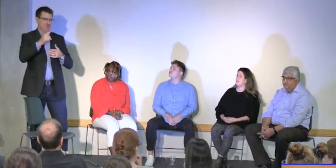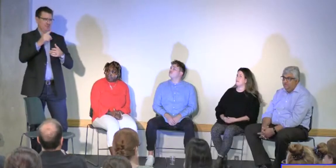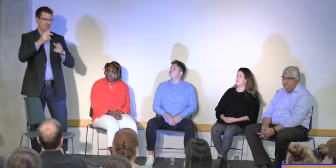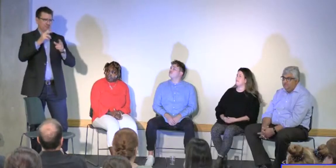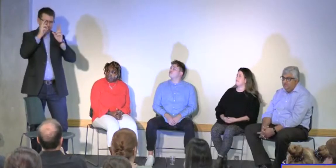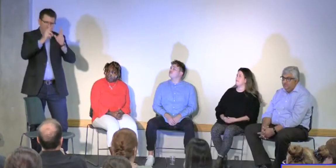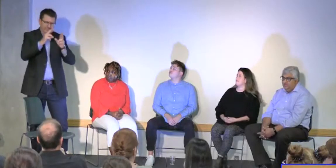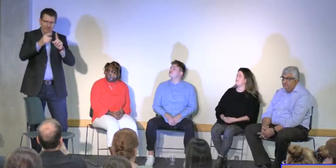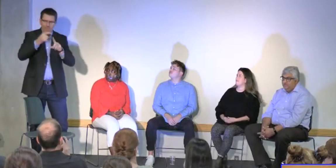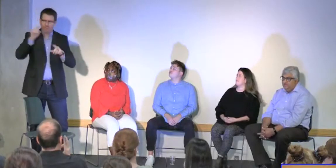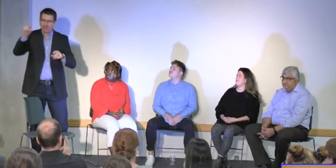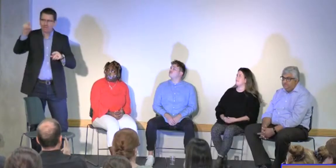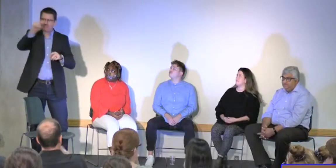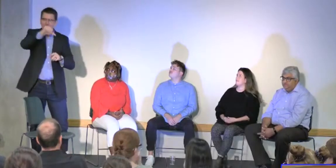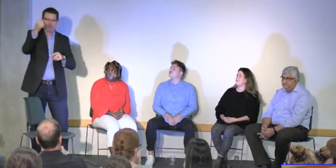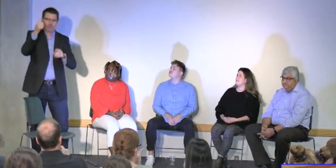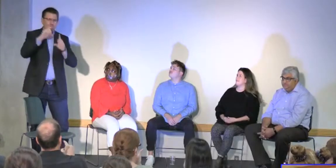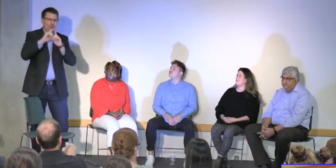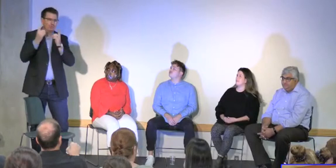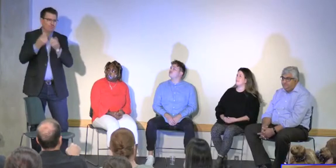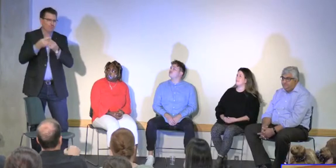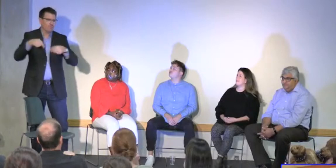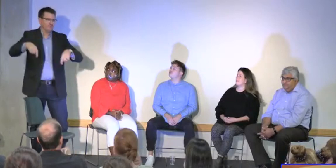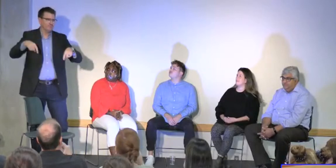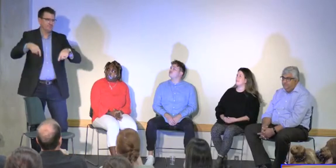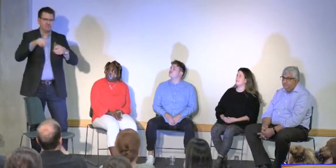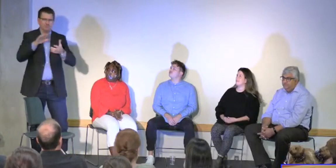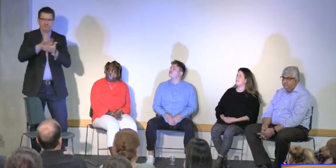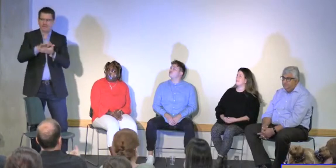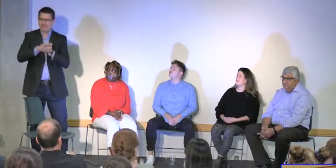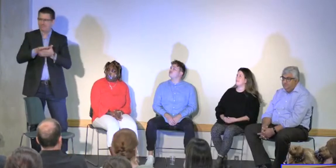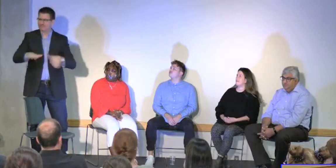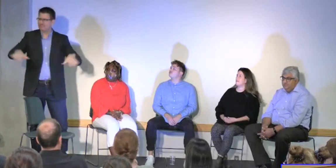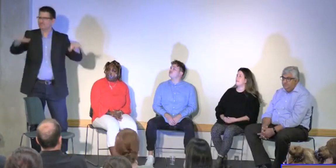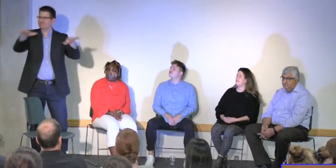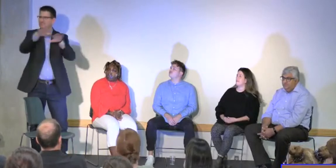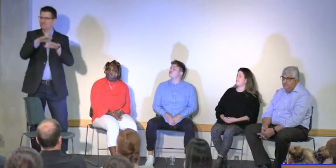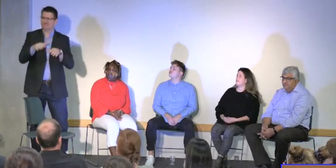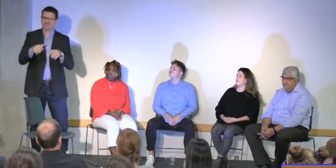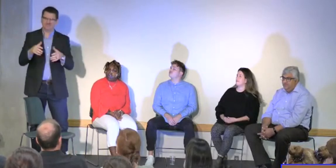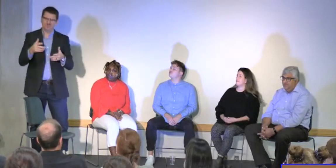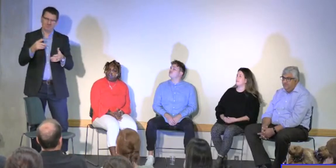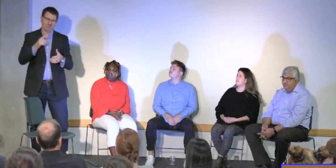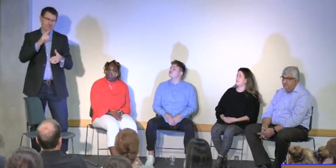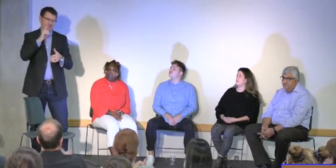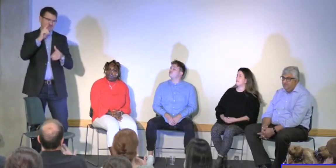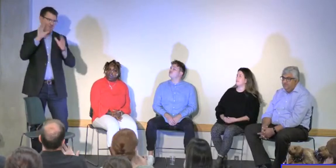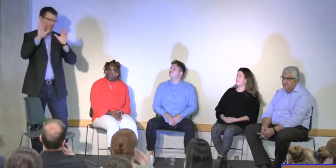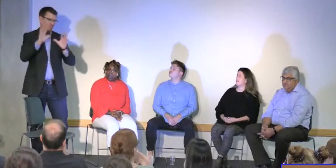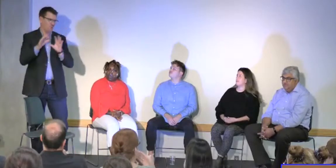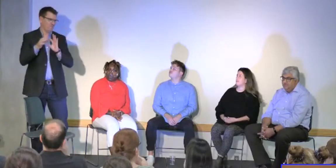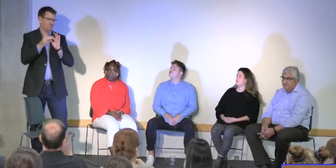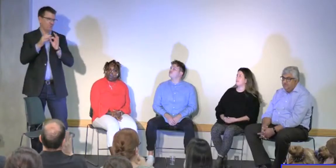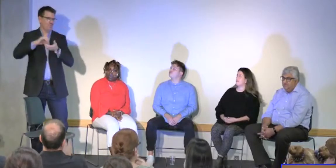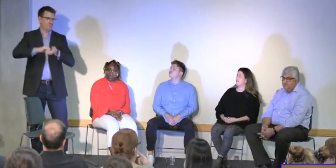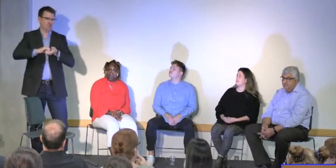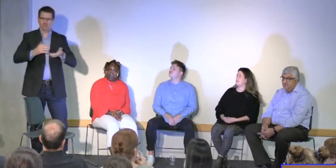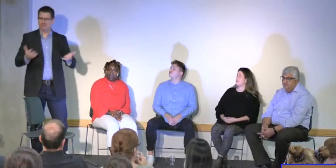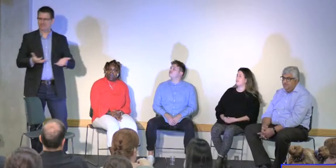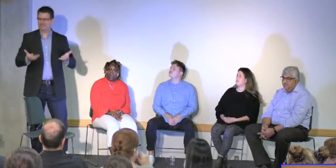we're very excited to have events like this. We recognize some of you here from other departments here on campus. And so this is really